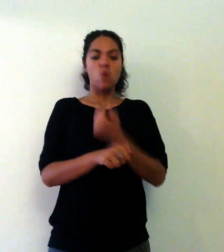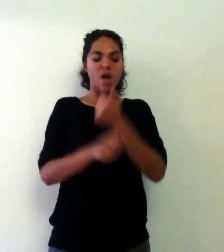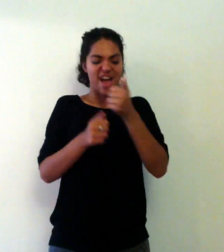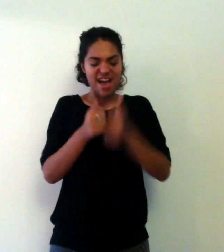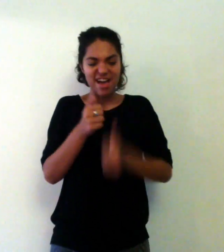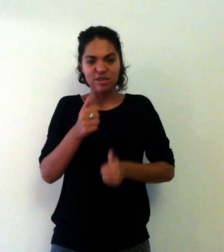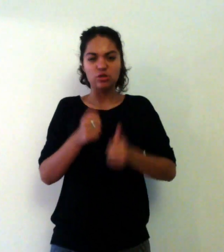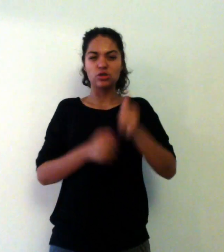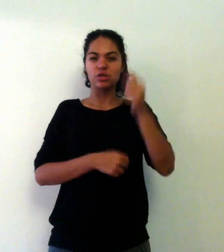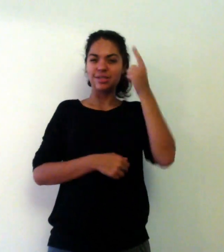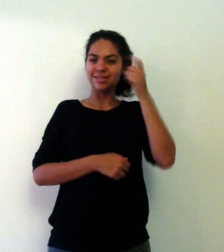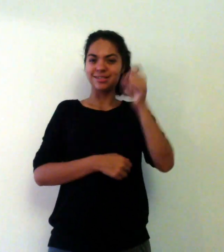and touch?